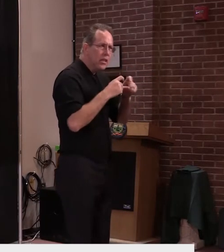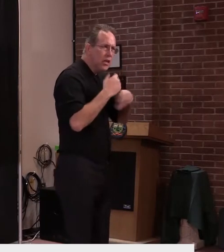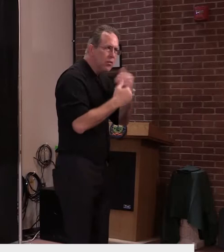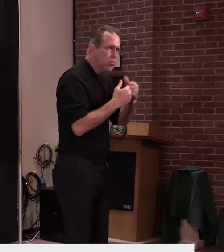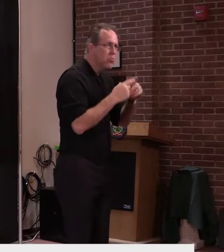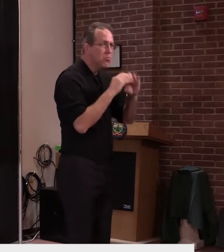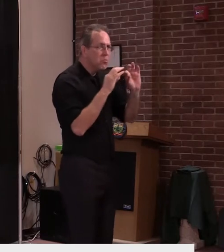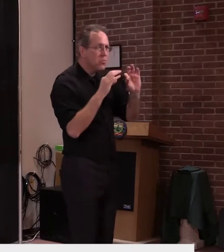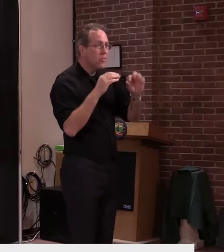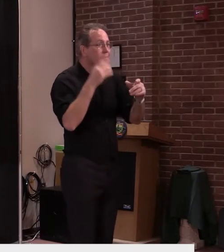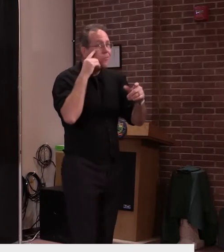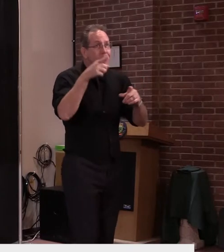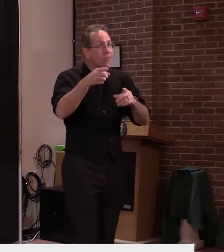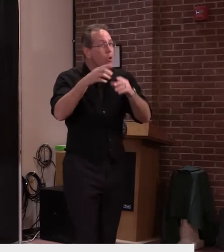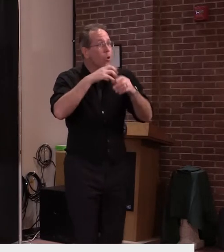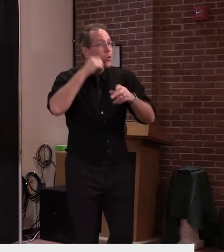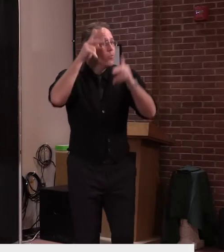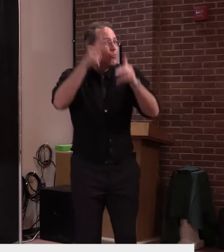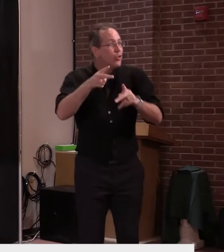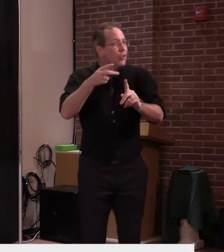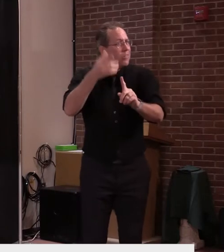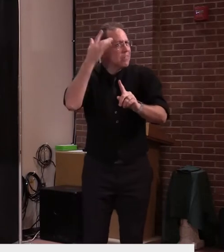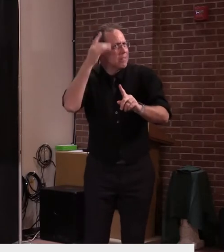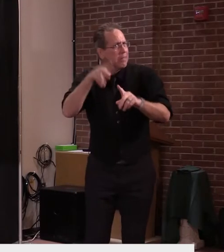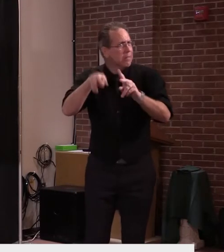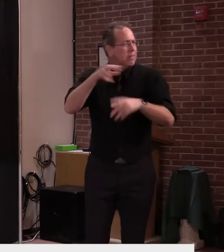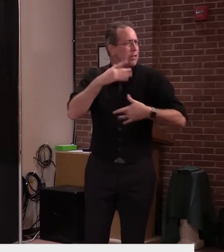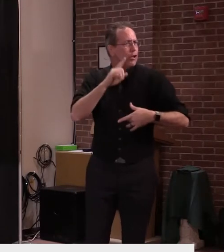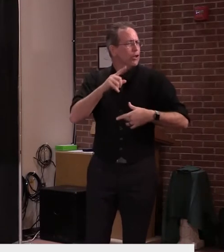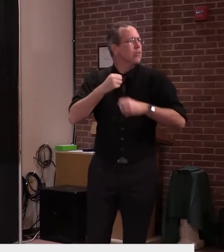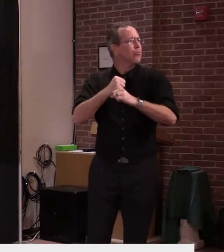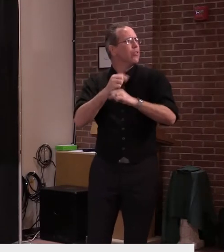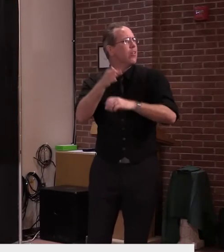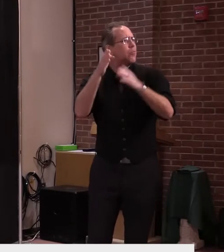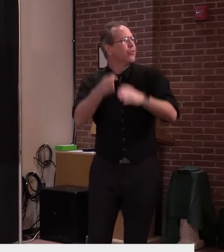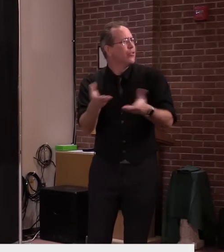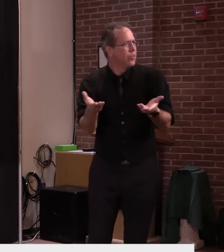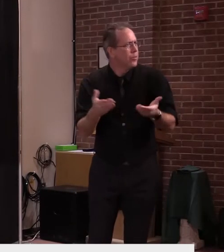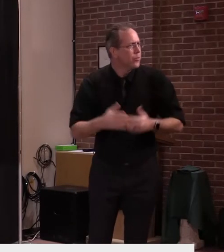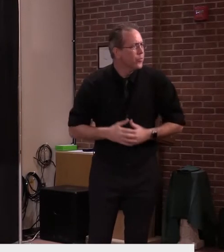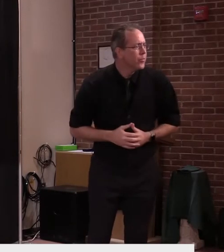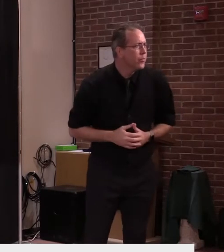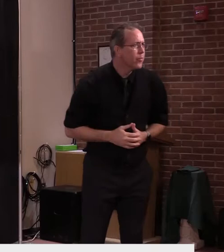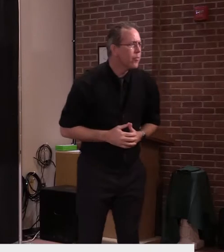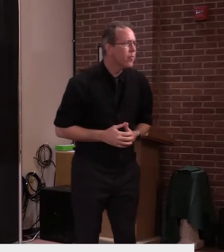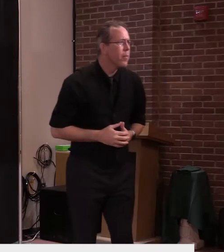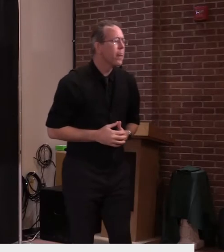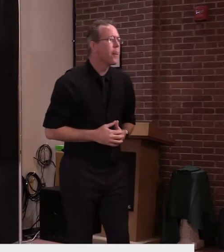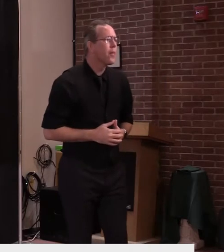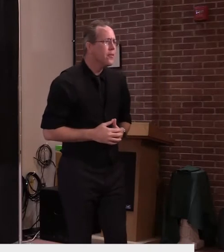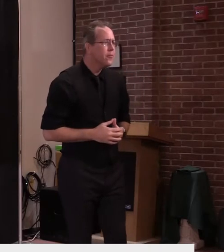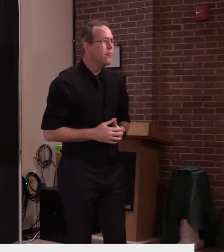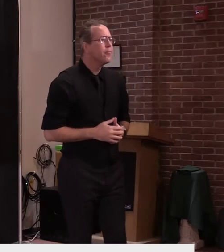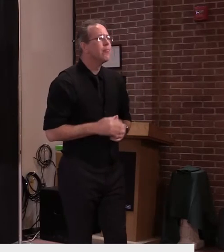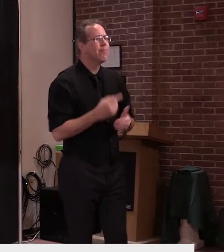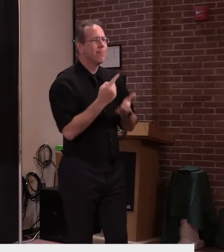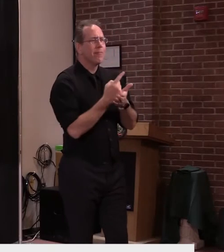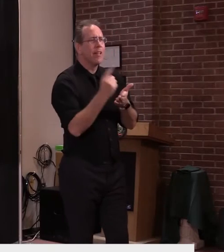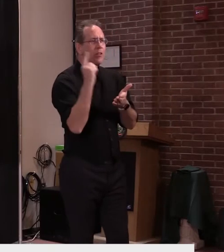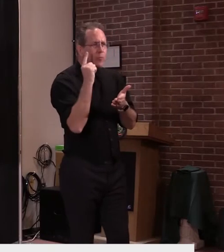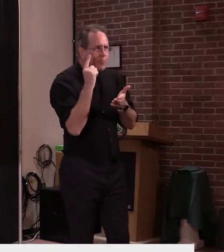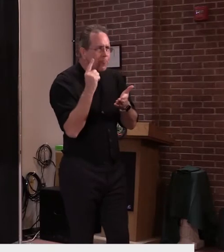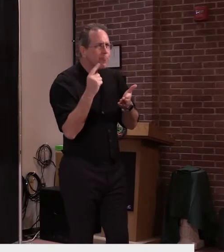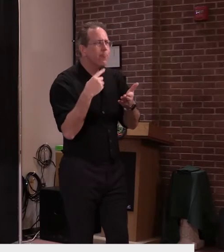for testing performance. In the past week, we experienced a delay in our PCR testing reports